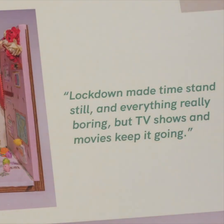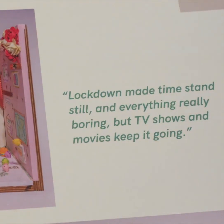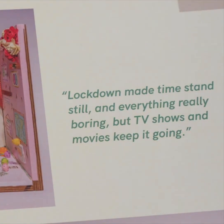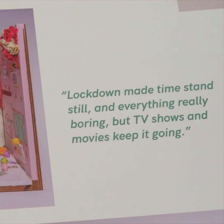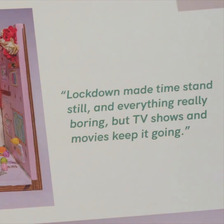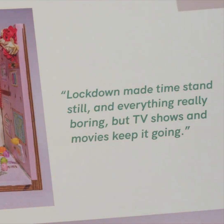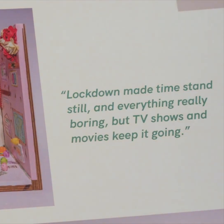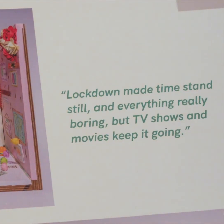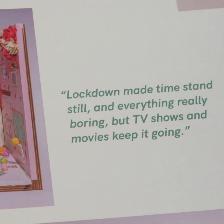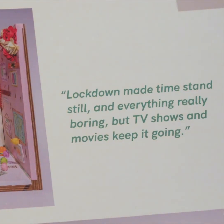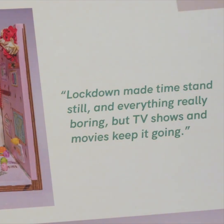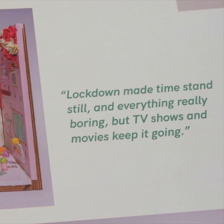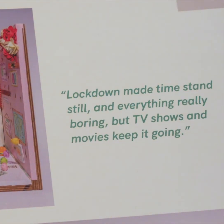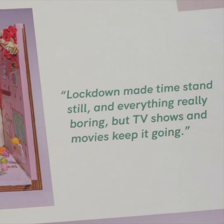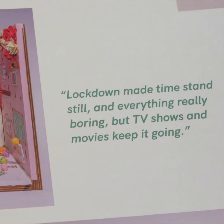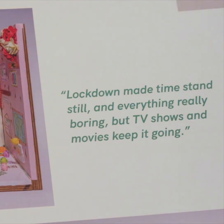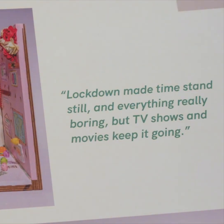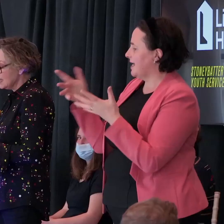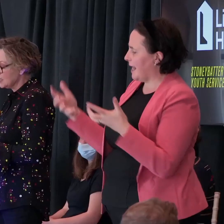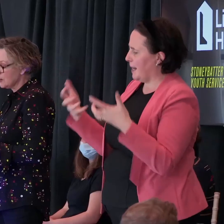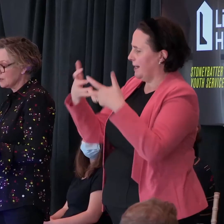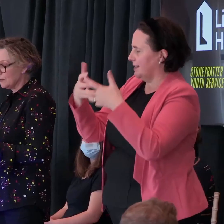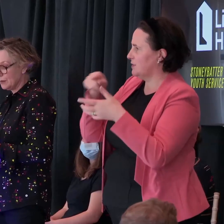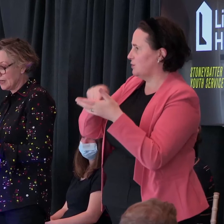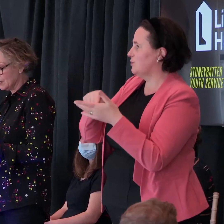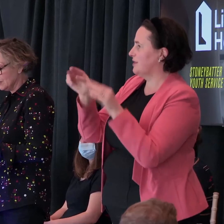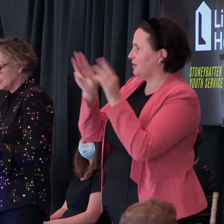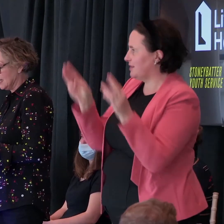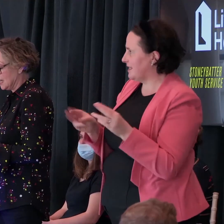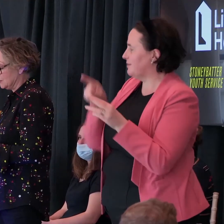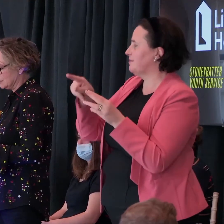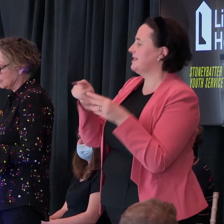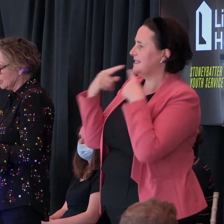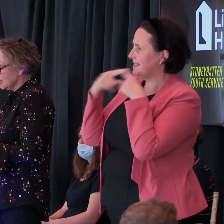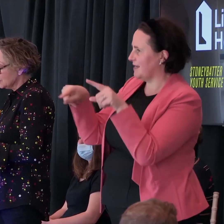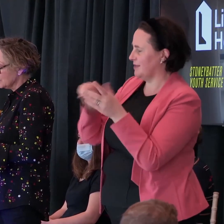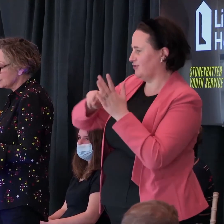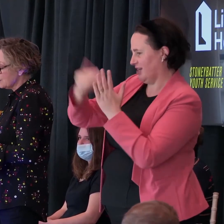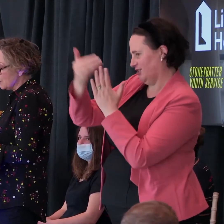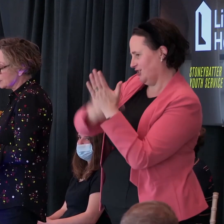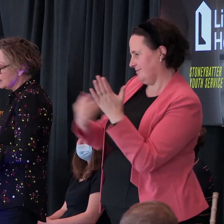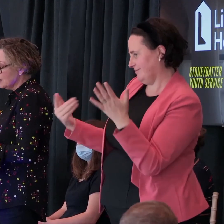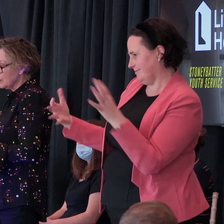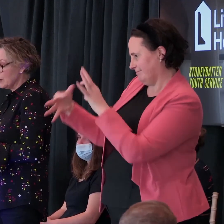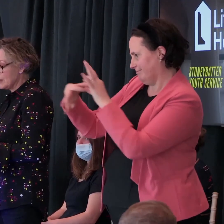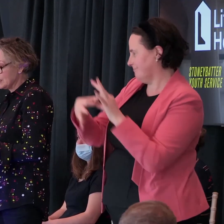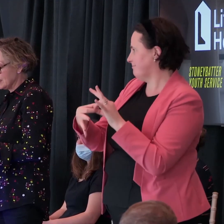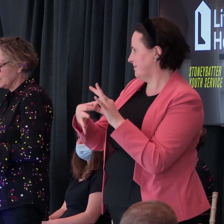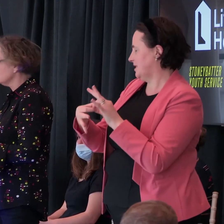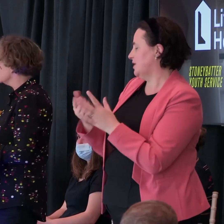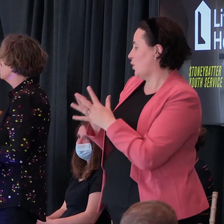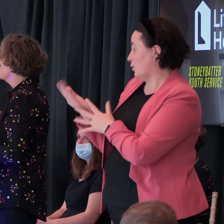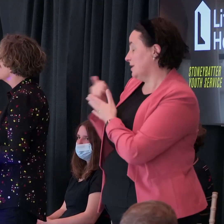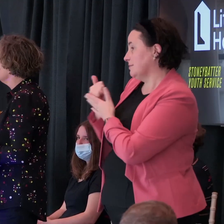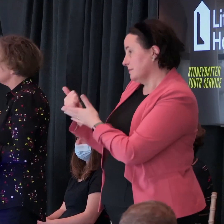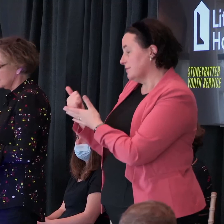priorities outlined in the Museum's Statement of Strategy in terms of public and community engagement. Through this support, we were able to give